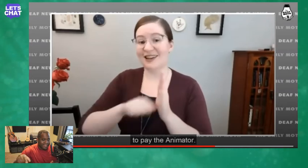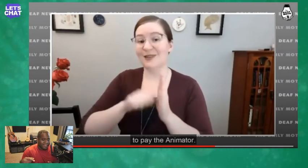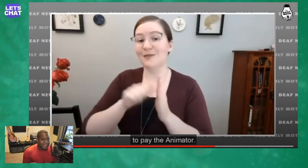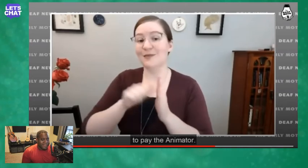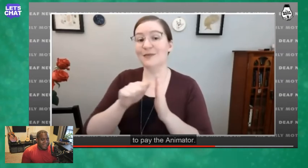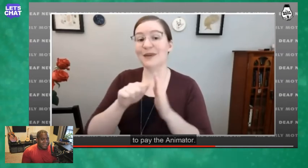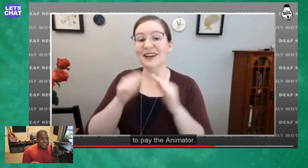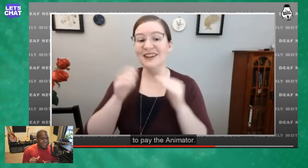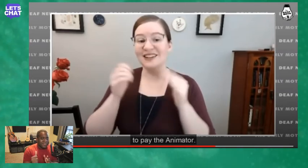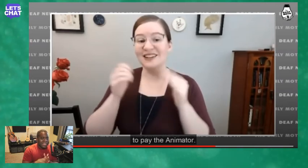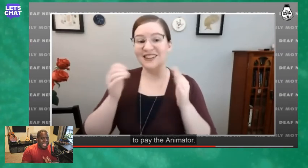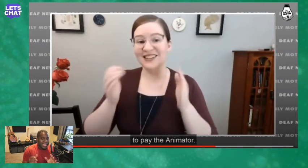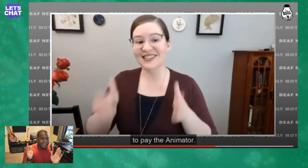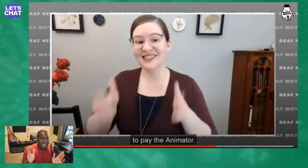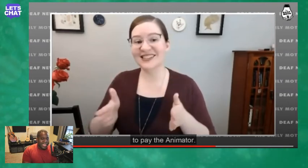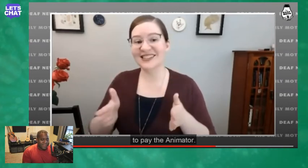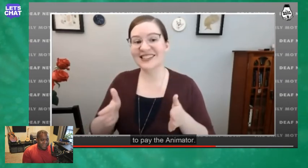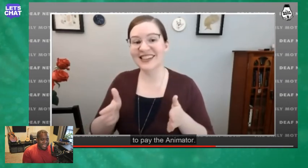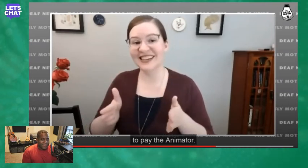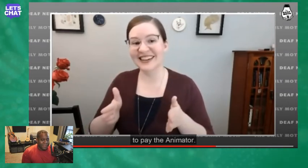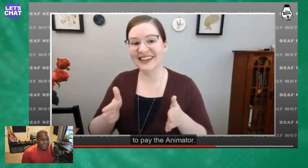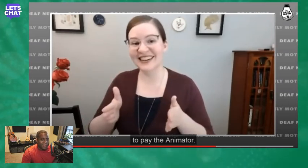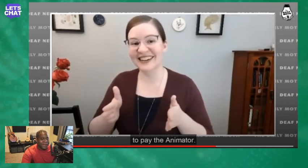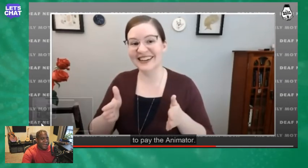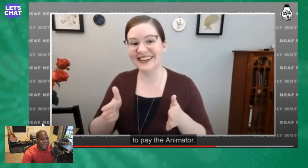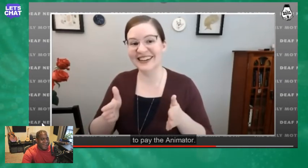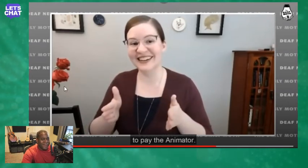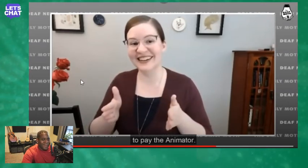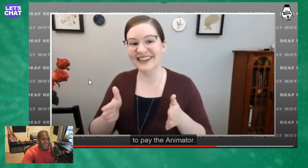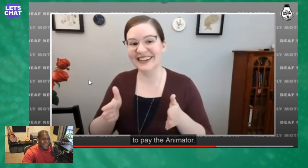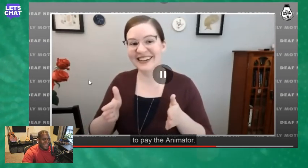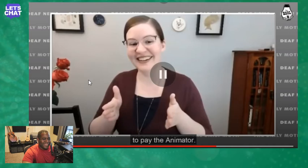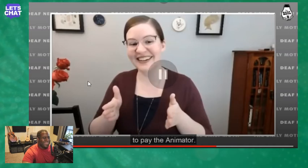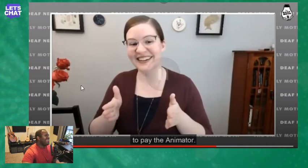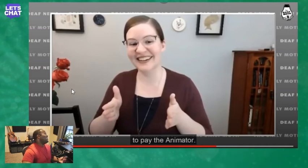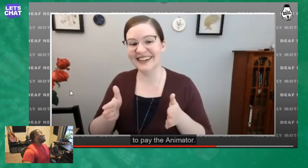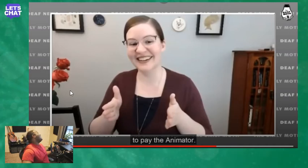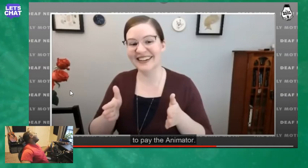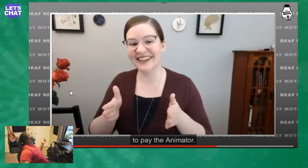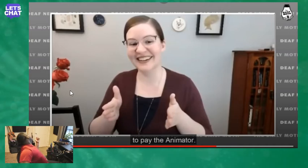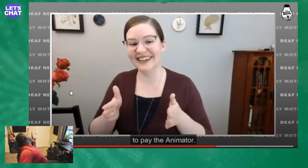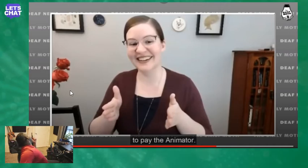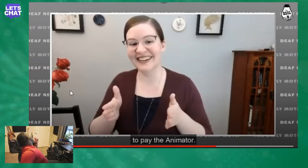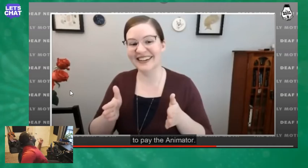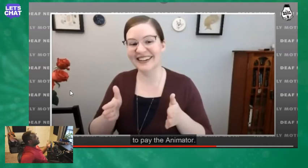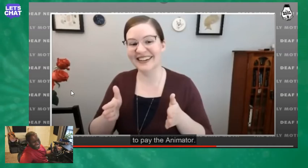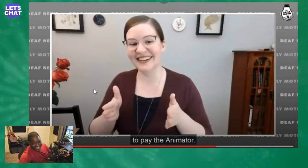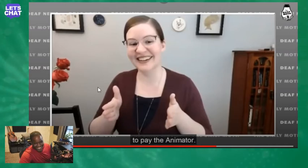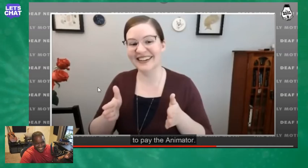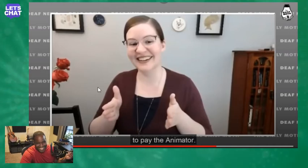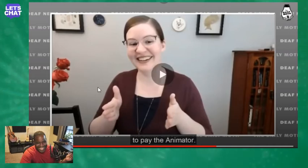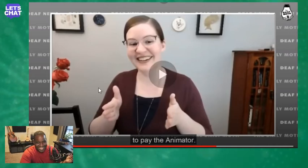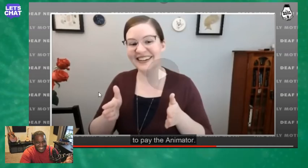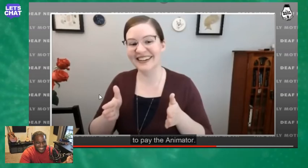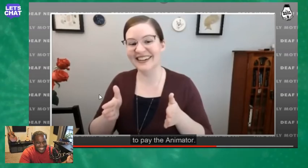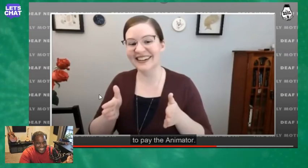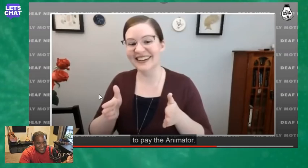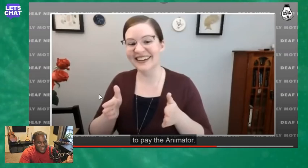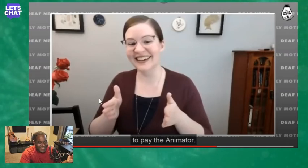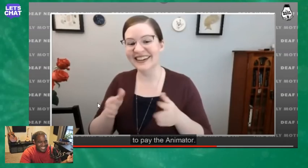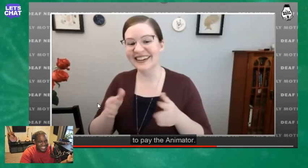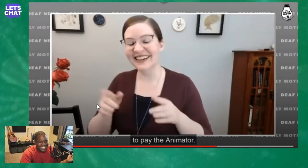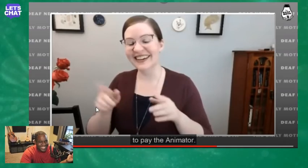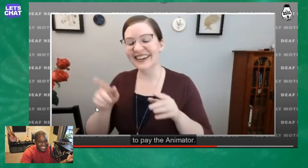send to the animating people. Oh, that smile. Oh, God.